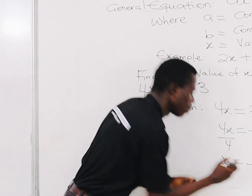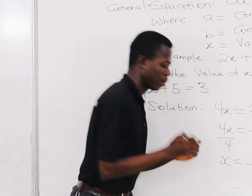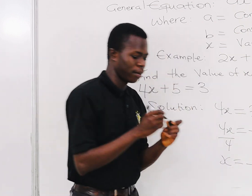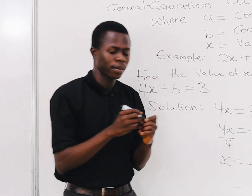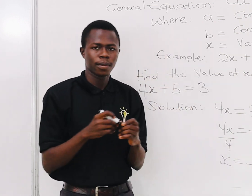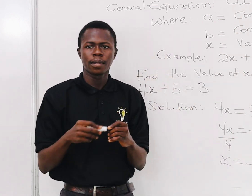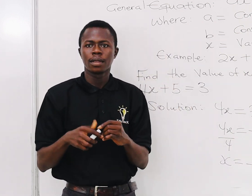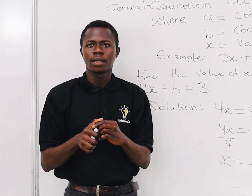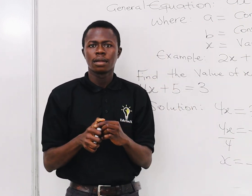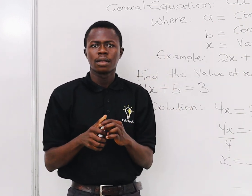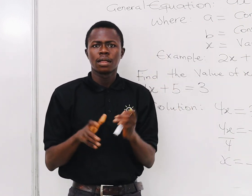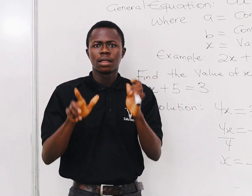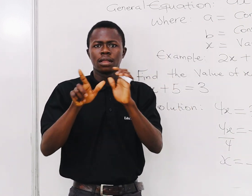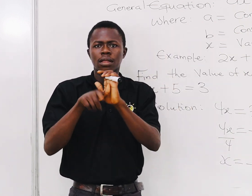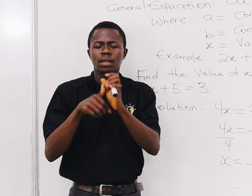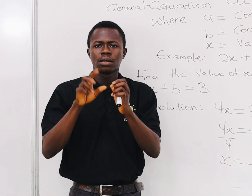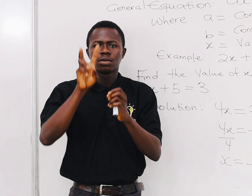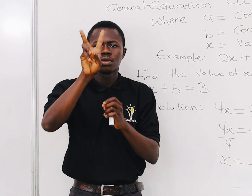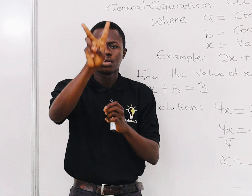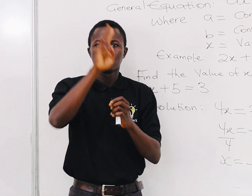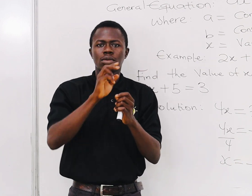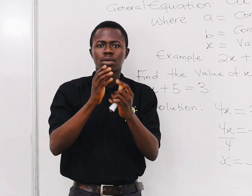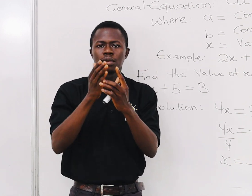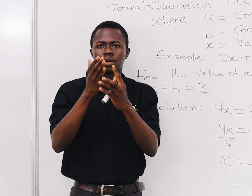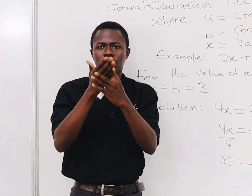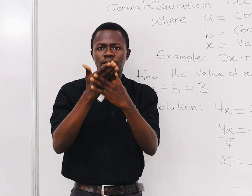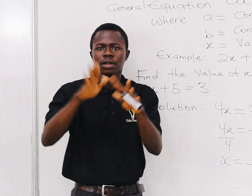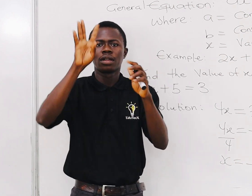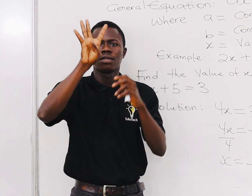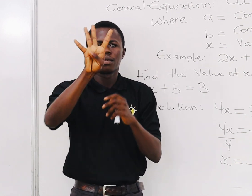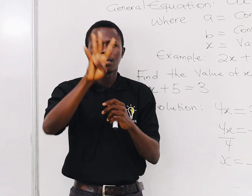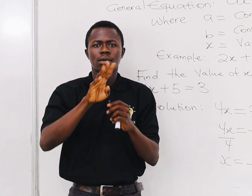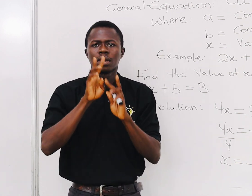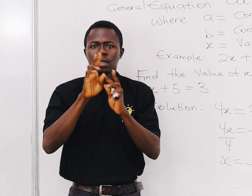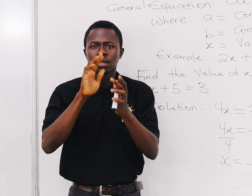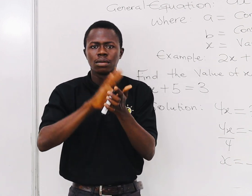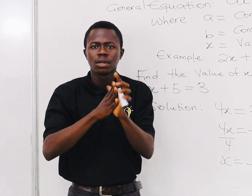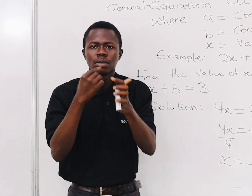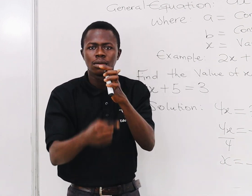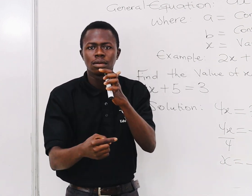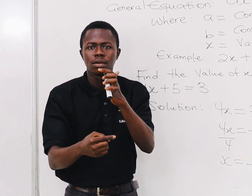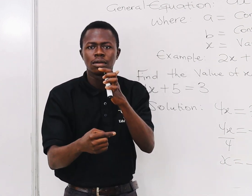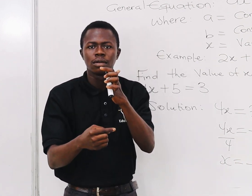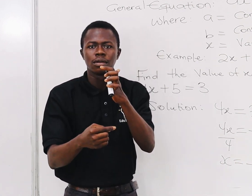equals negative 1. Then 2 divides 4, and the answer